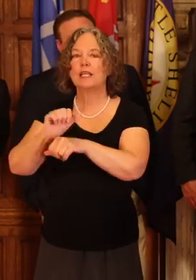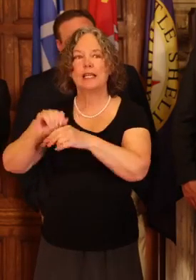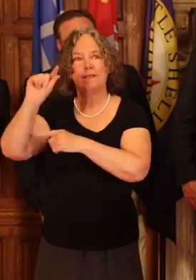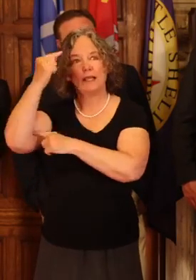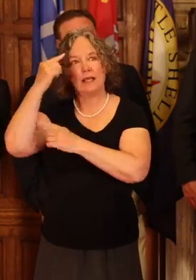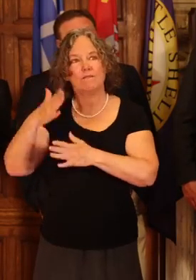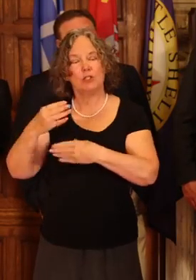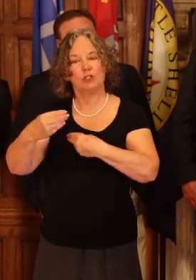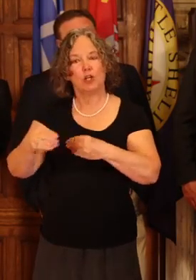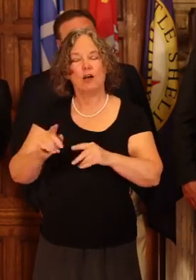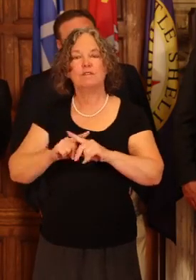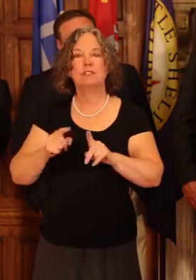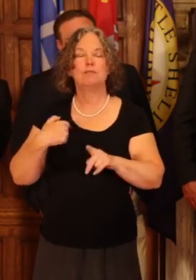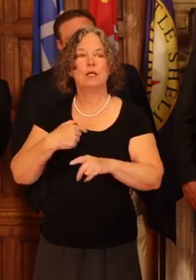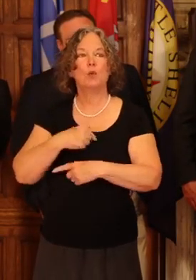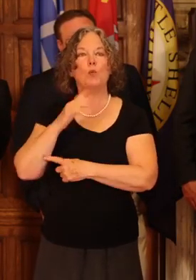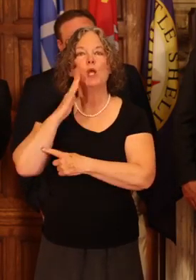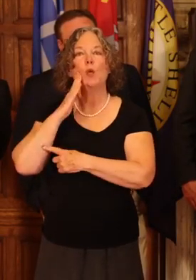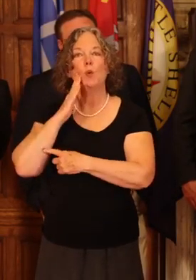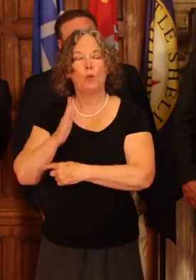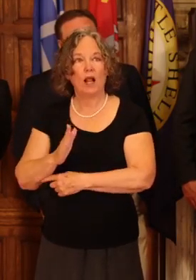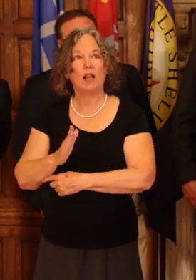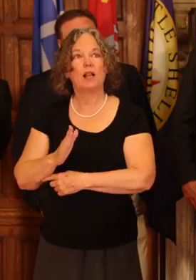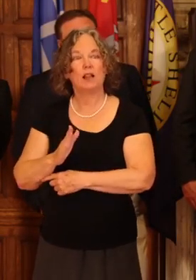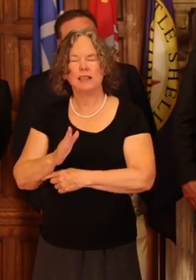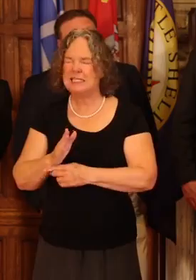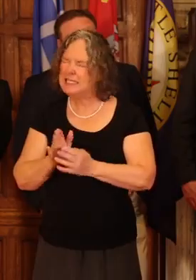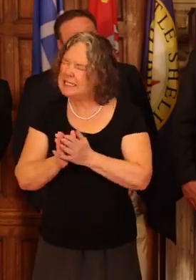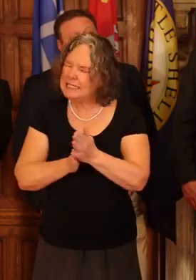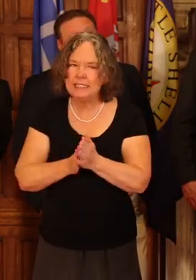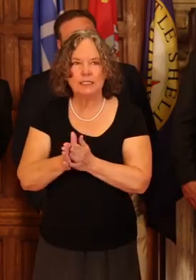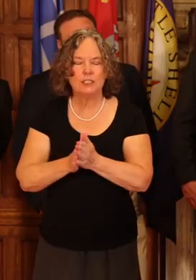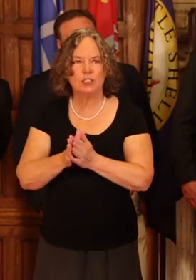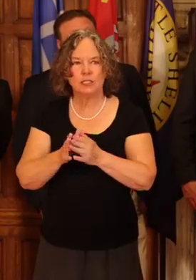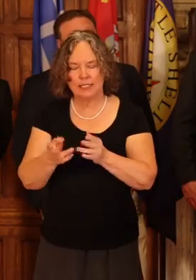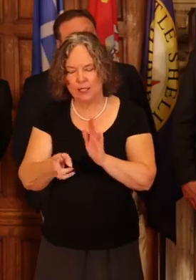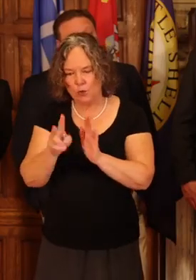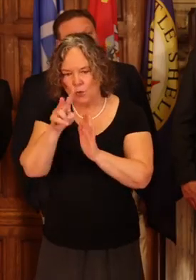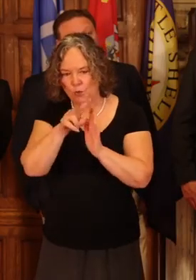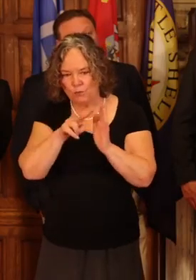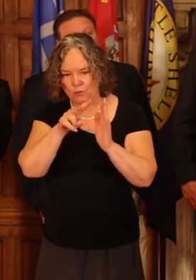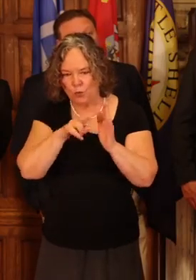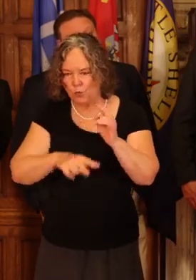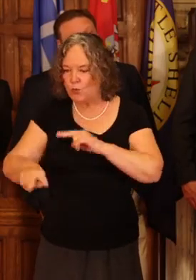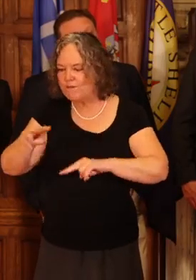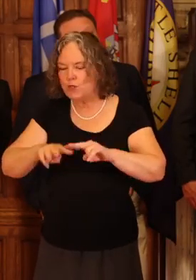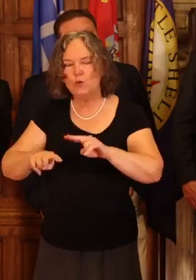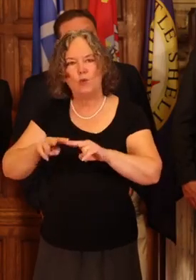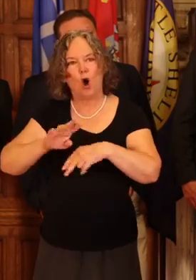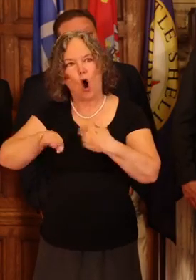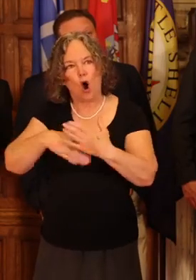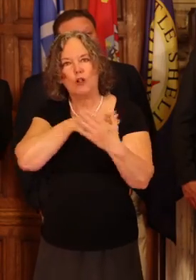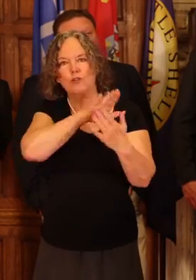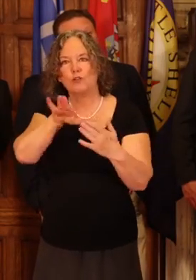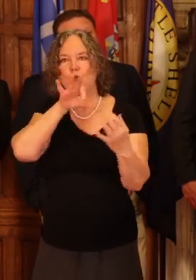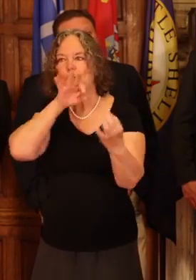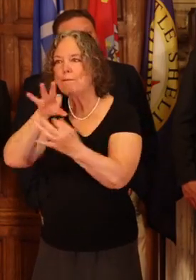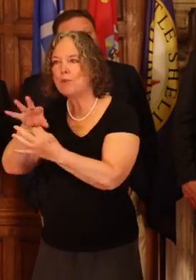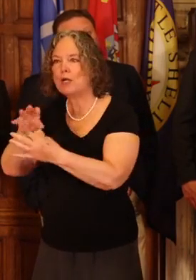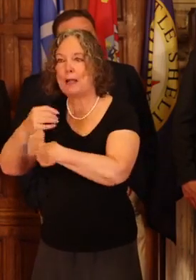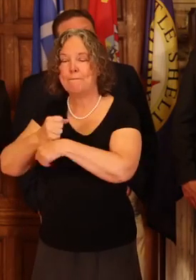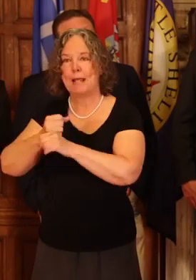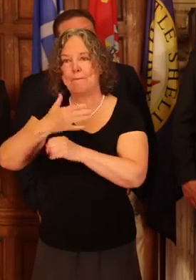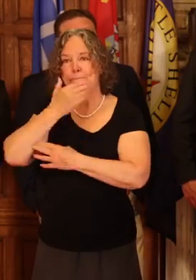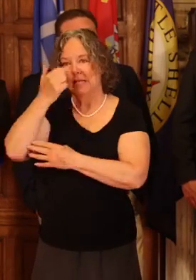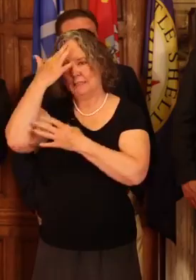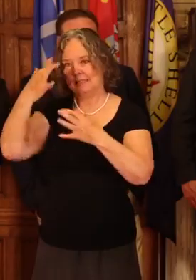we will diligently review all the inputs and make the best decision for Montana. I think